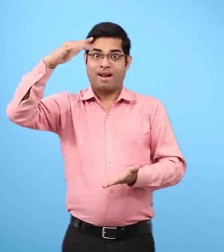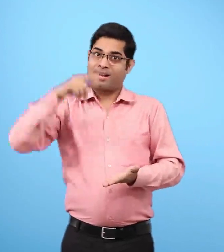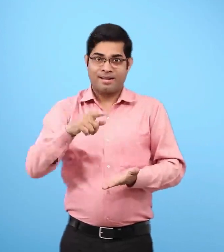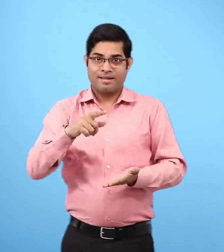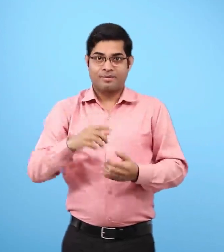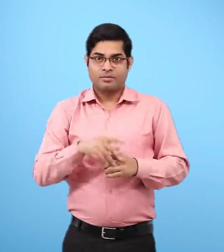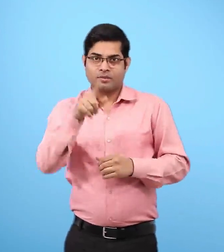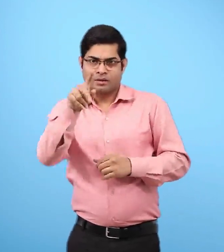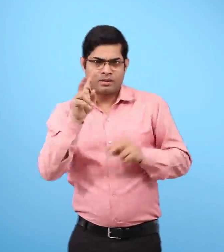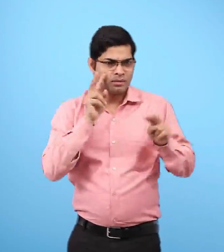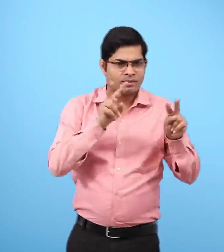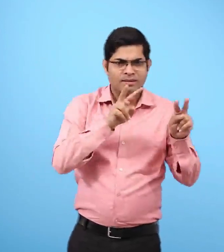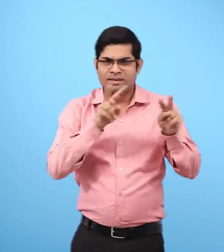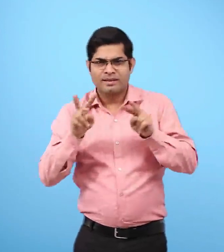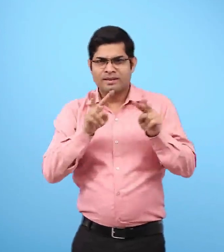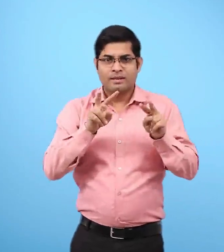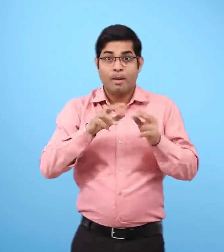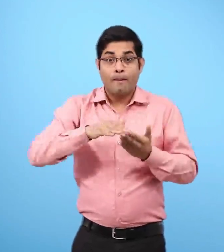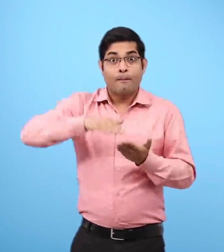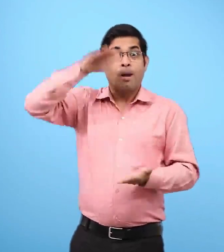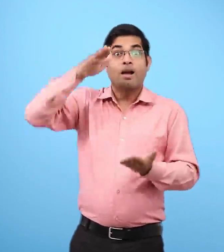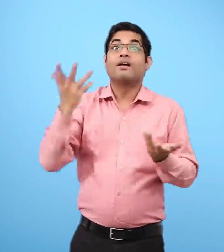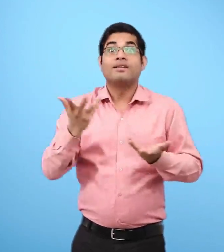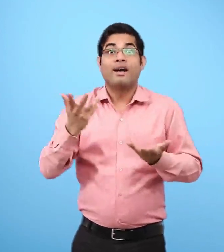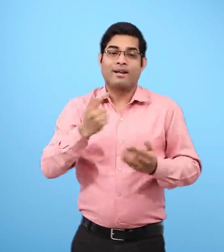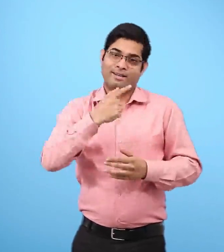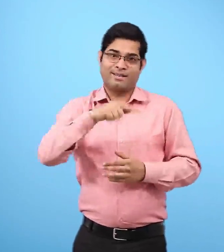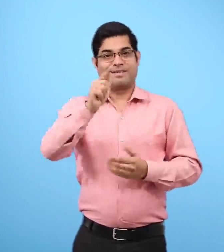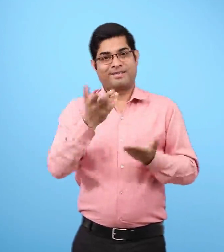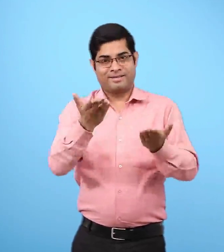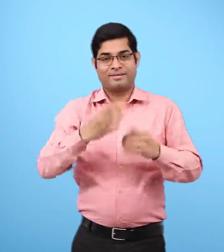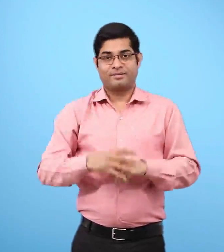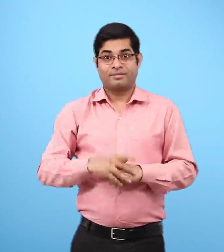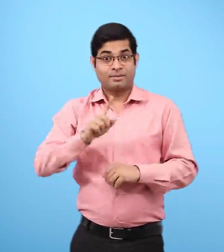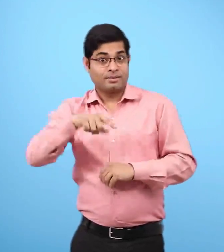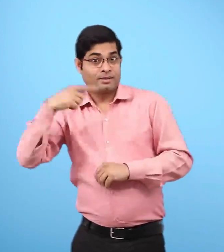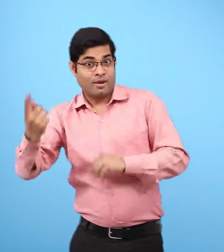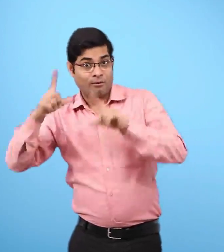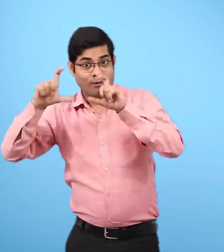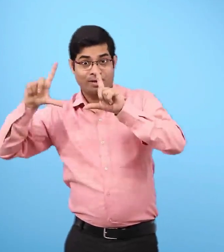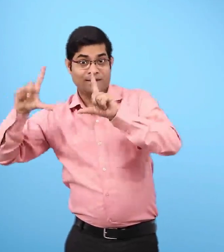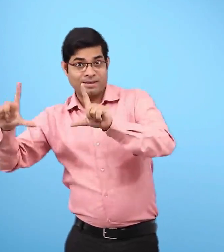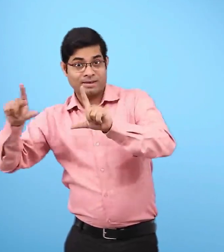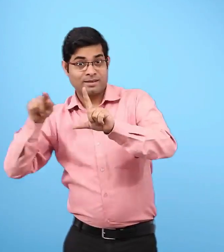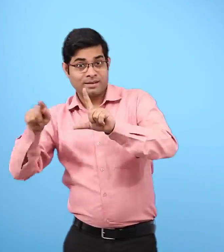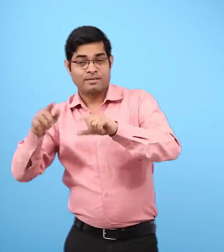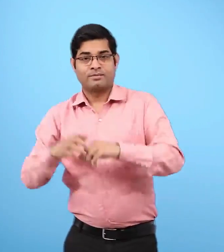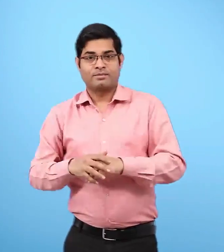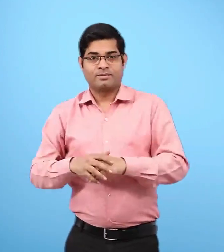2 is long. You have to identify the longer leaf. Picture 2